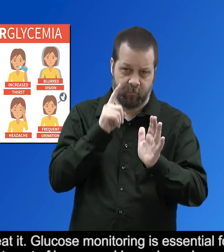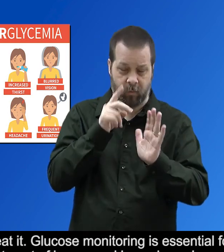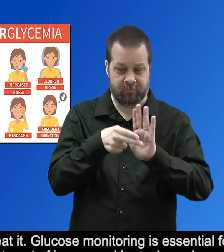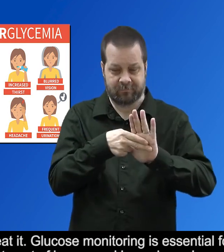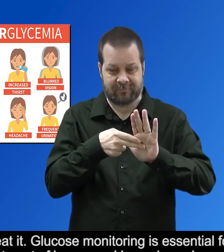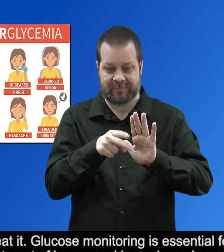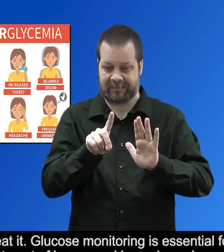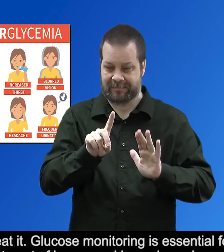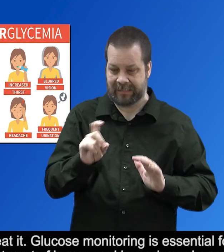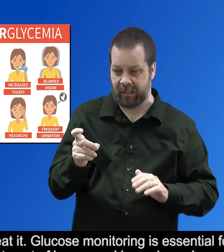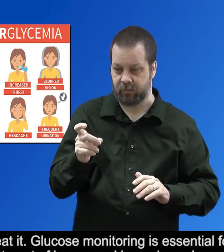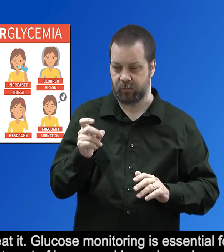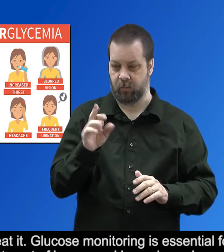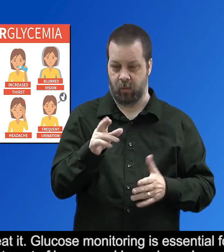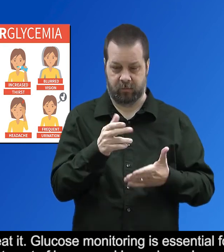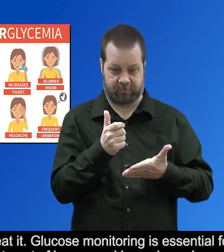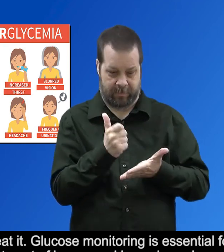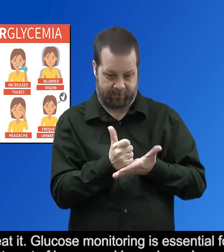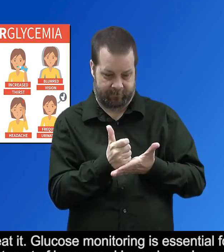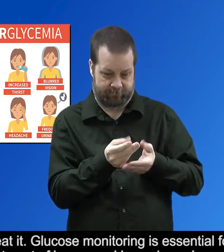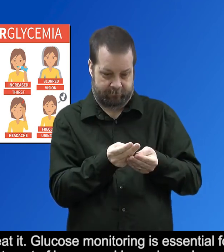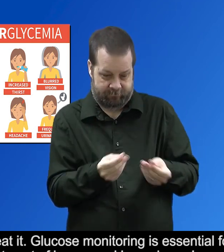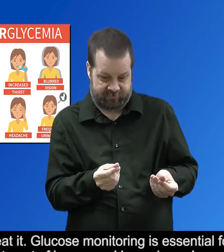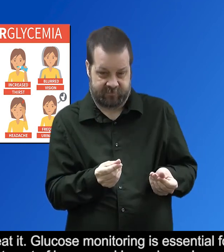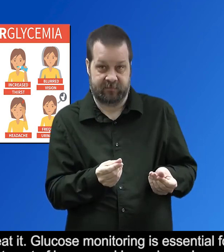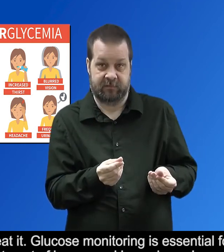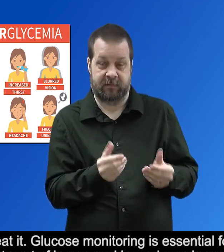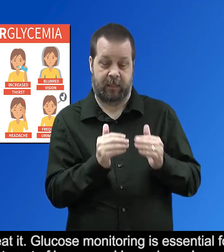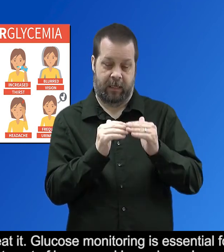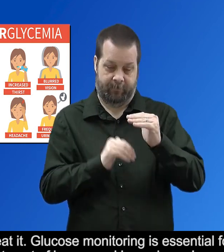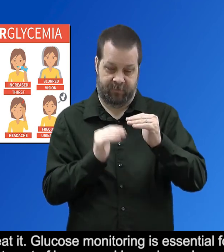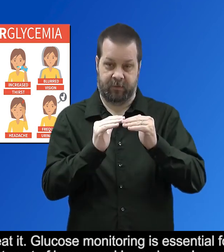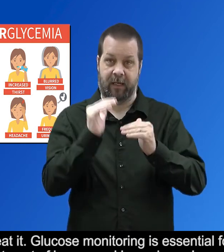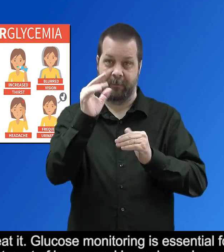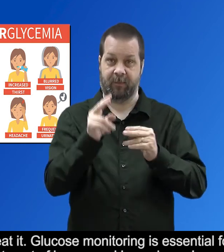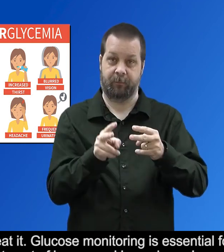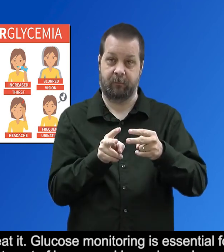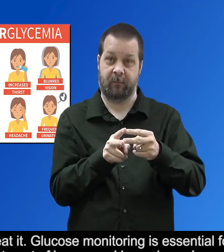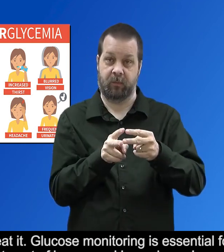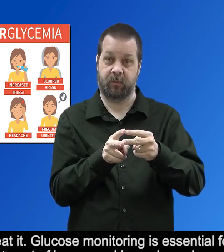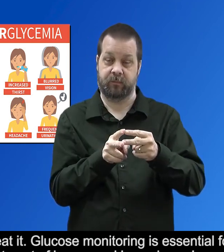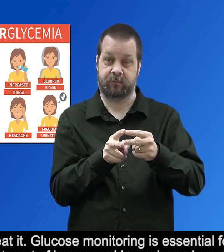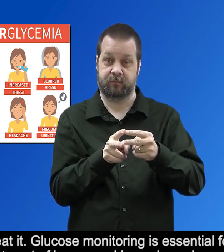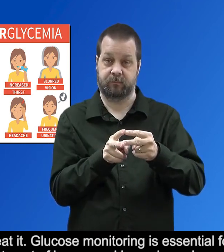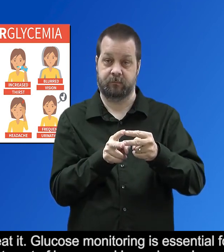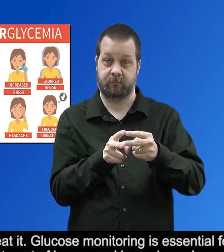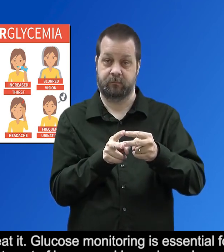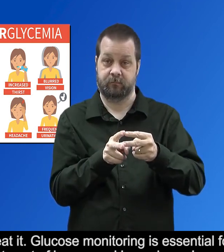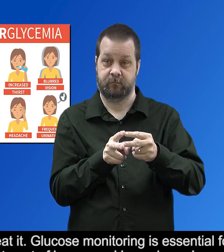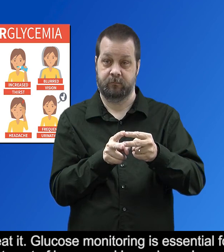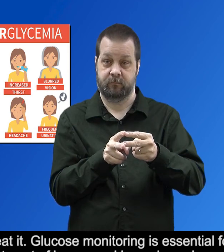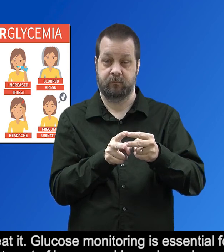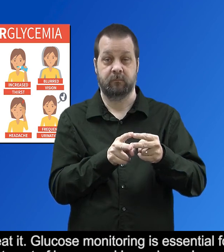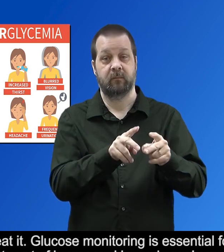Glucose monitoring is essential for diagnosis and treatment of hyper and hypoglycemia.